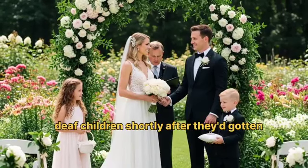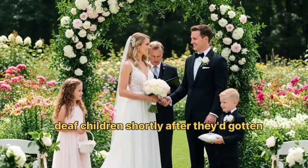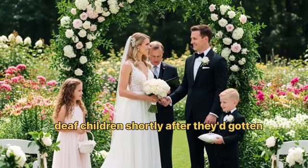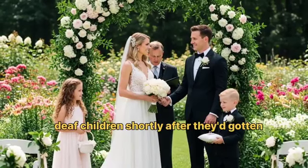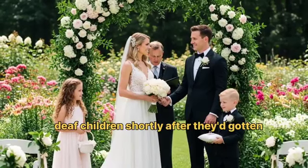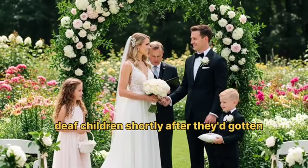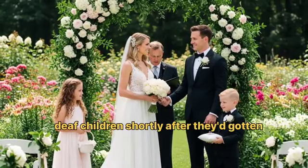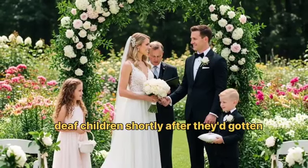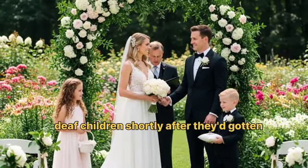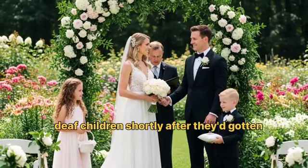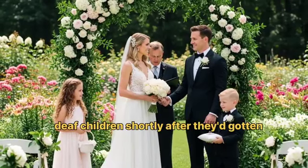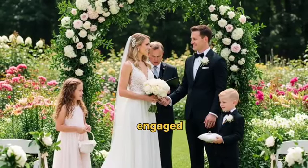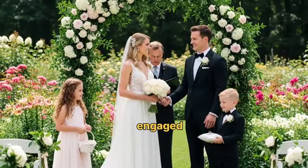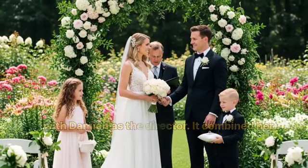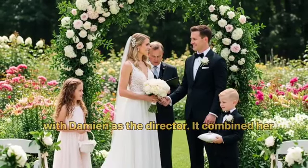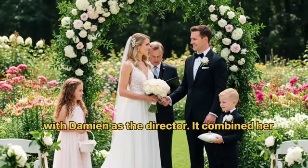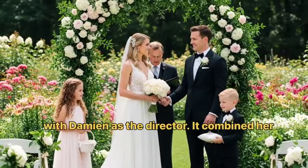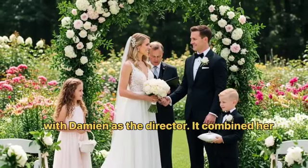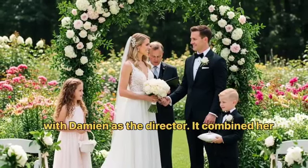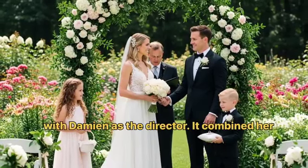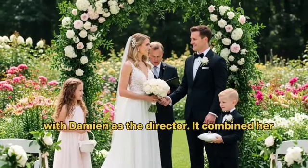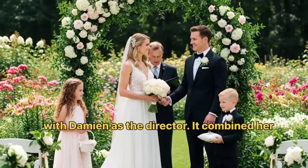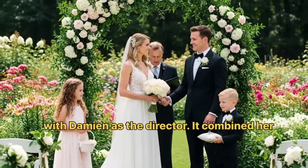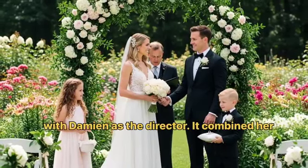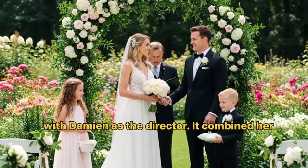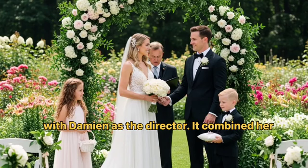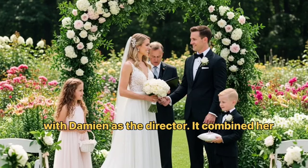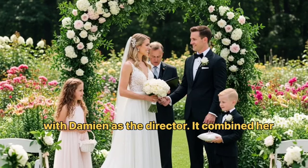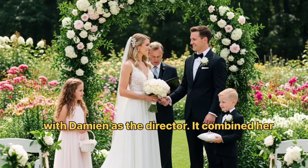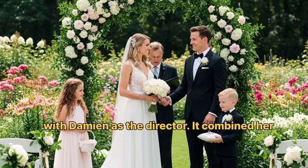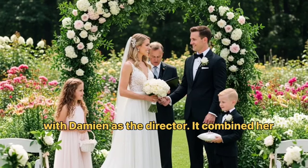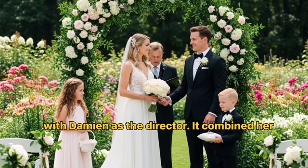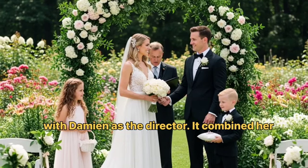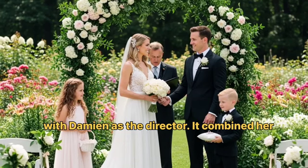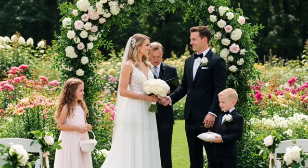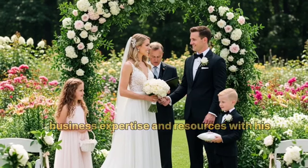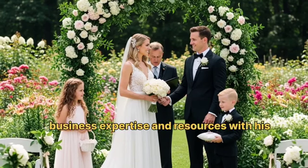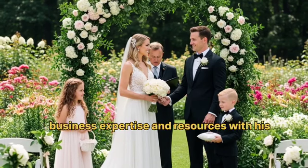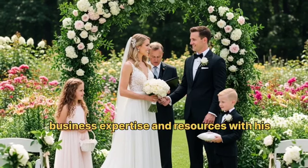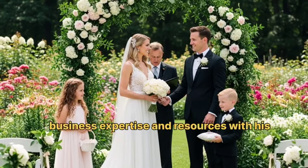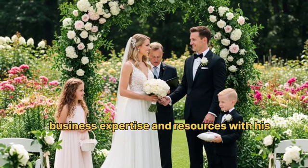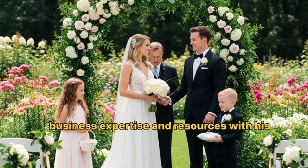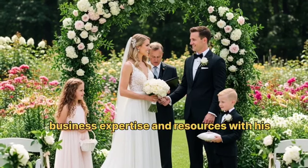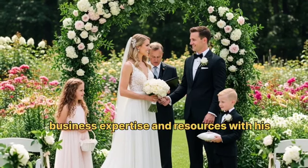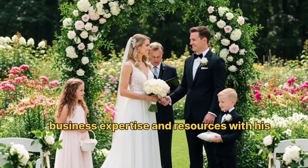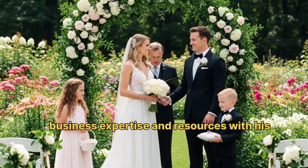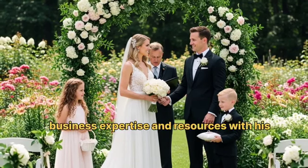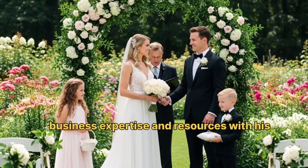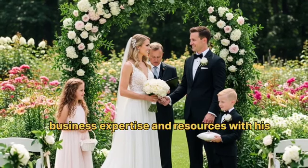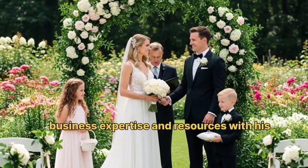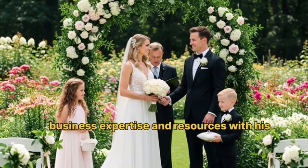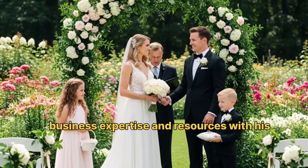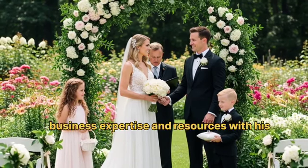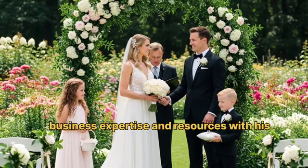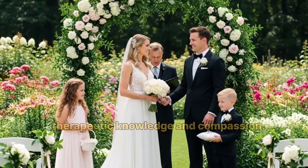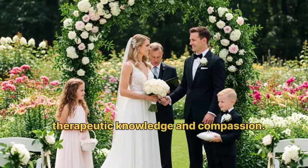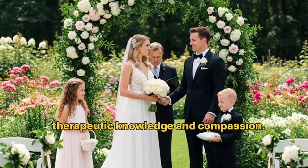shortly after they'd gotten engaged, with Damien as the director. It combined her business expertise and resources with his